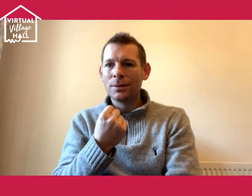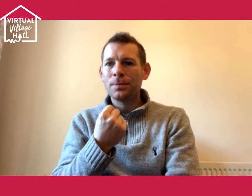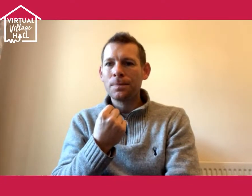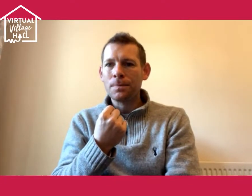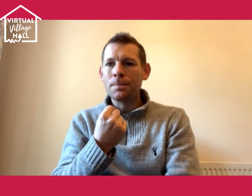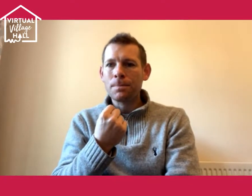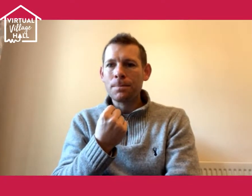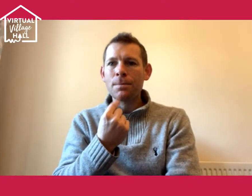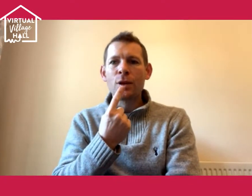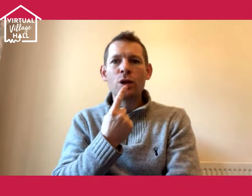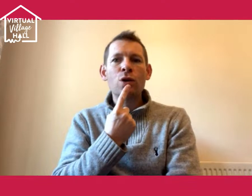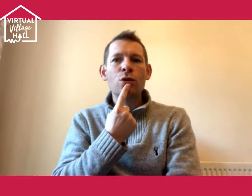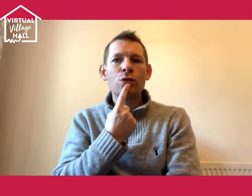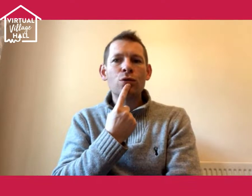Red.